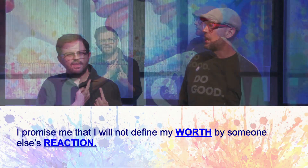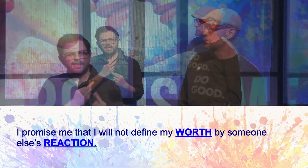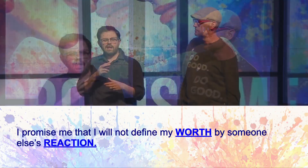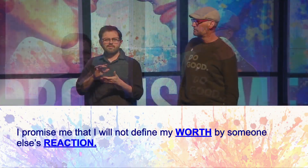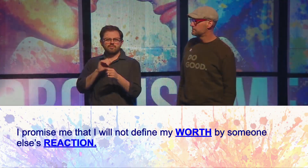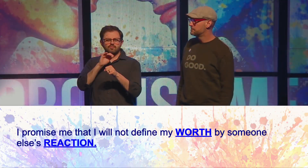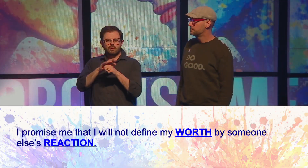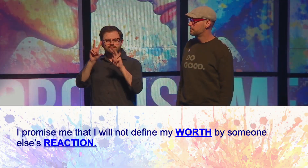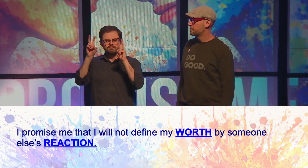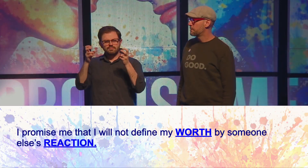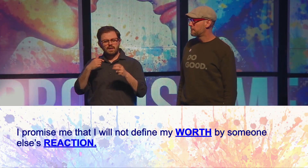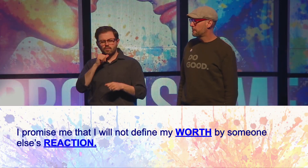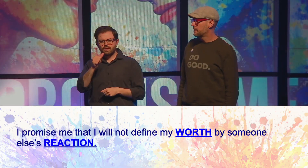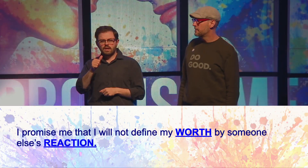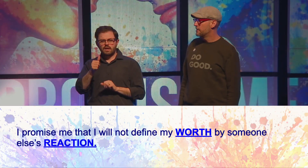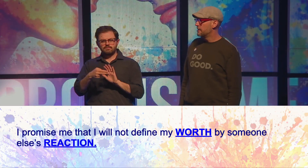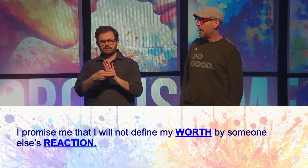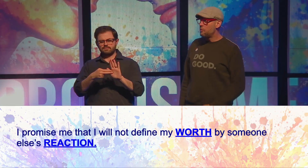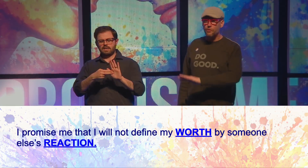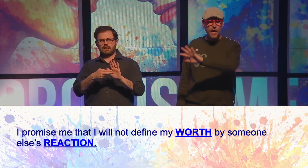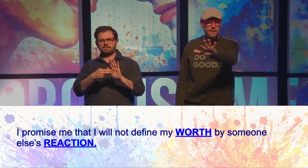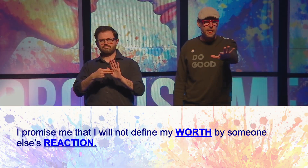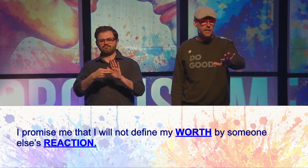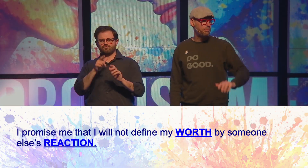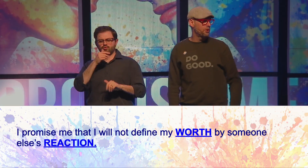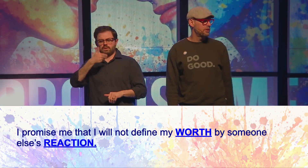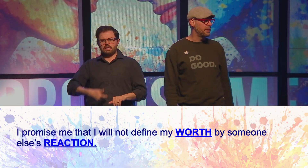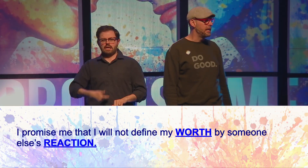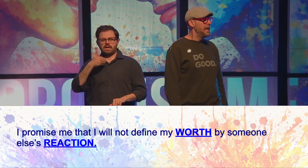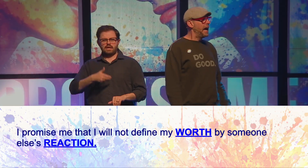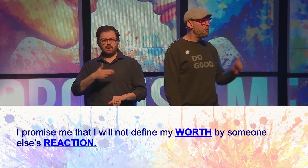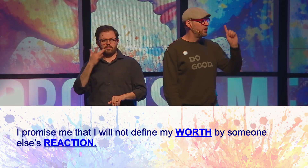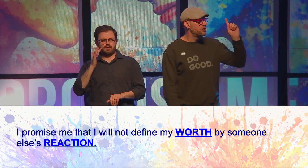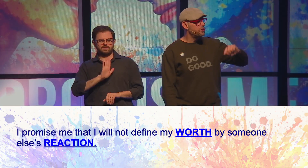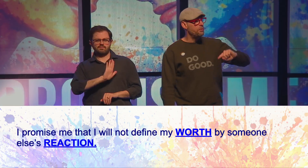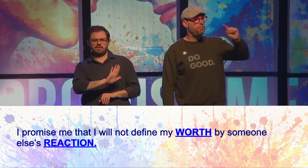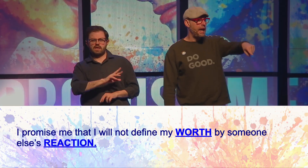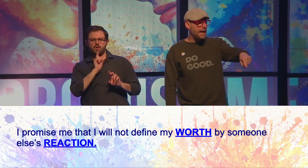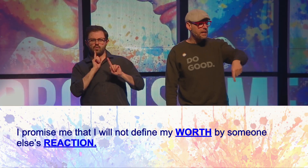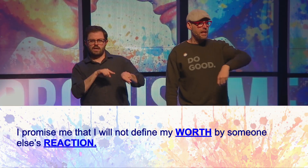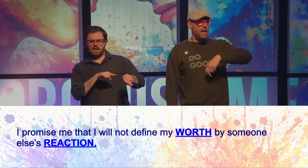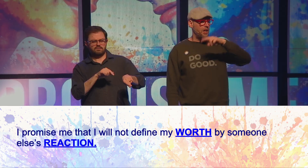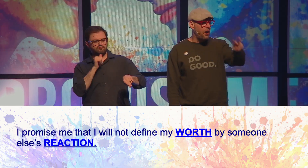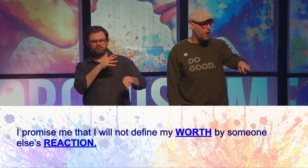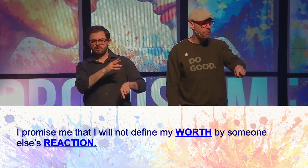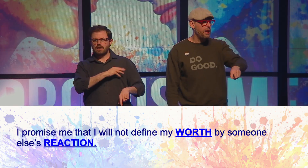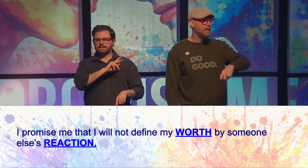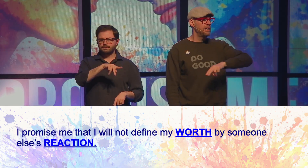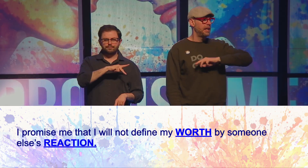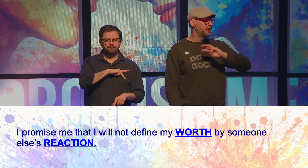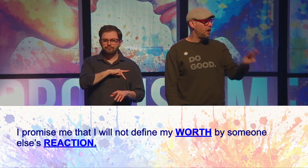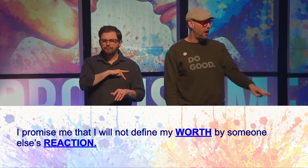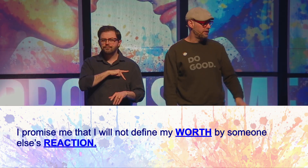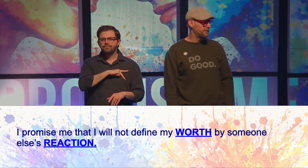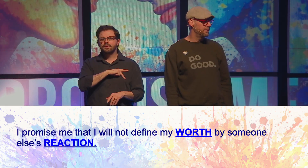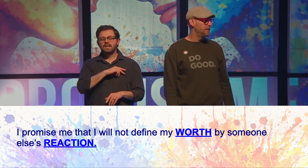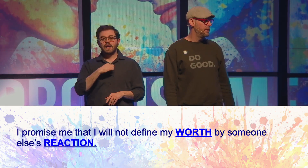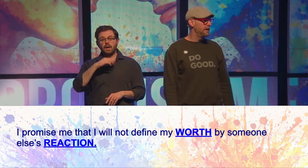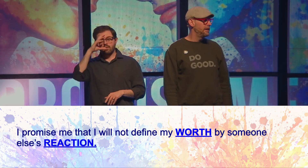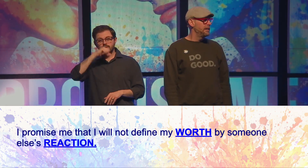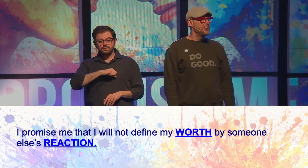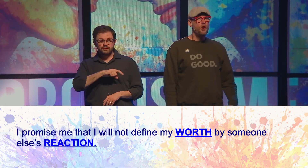else's reaction. I will not take it personally. I will assume pain and heartbreak and